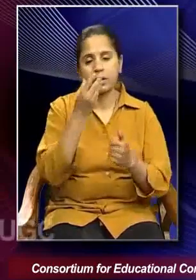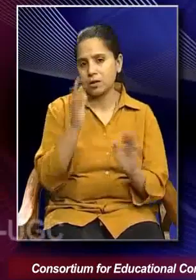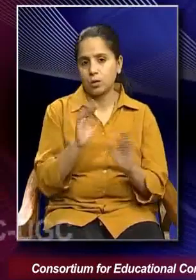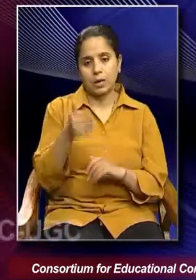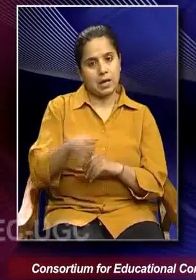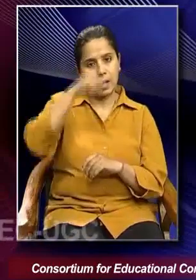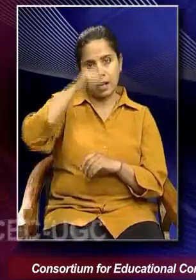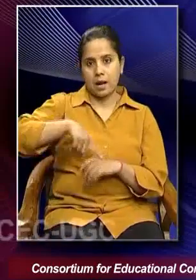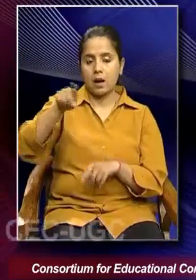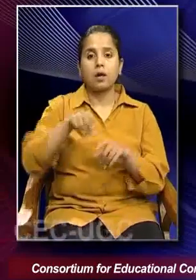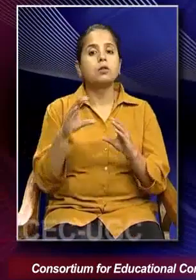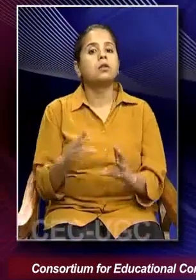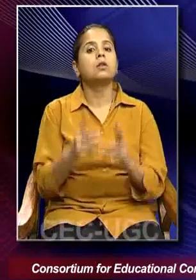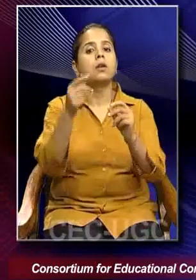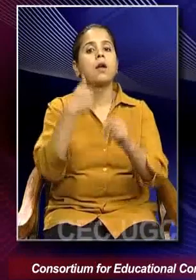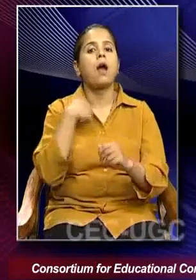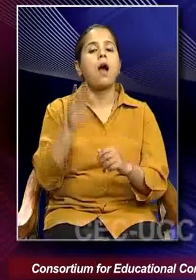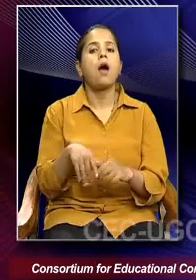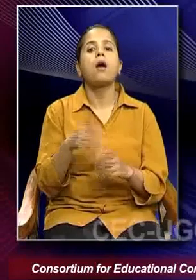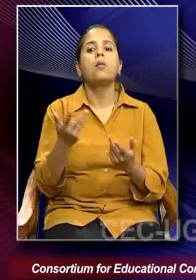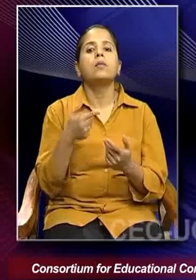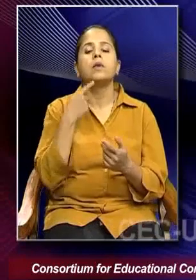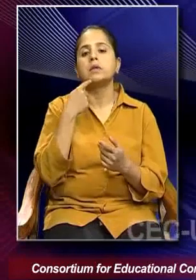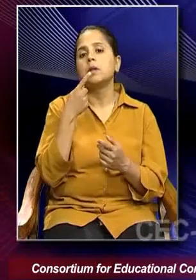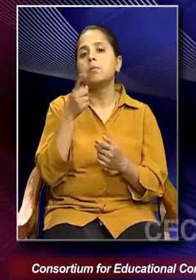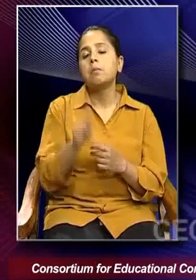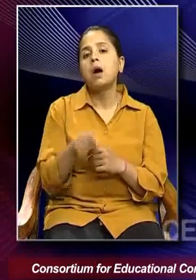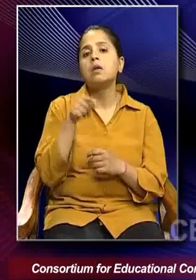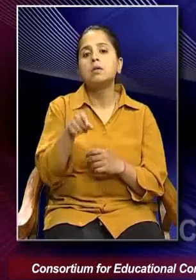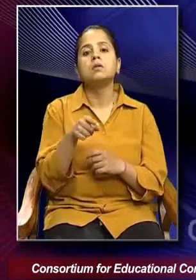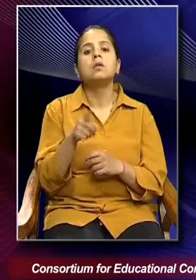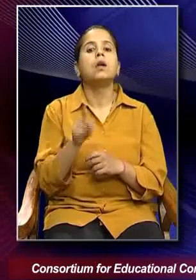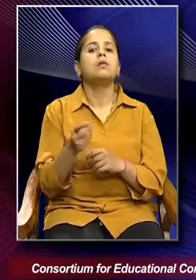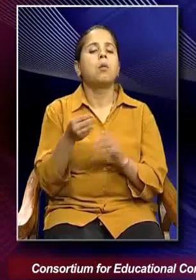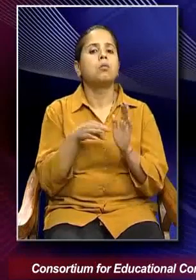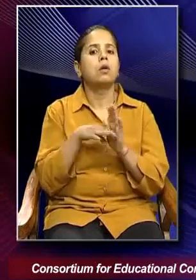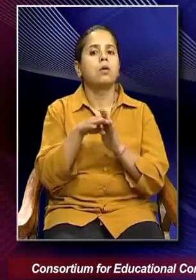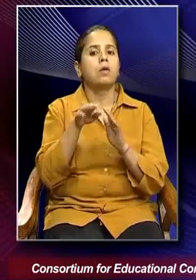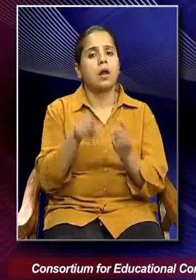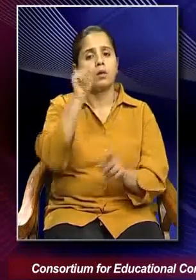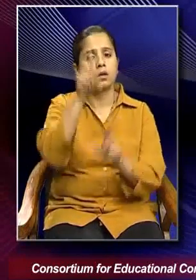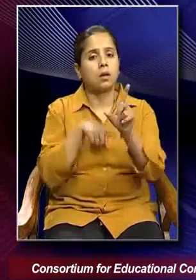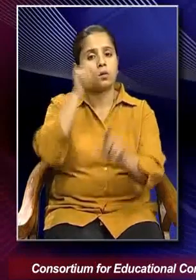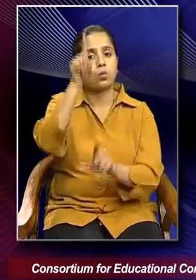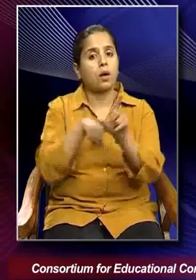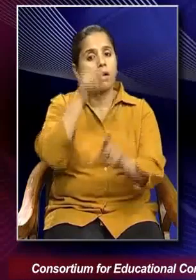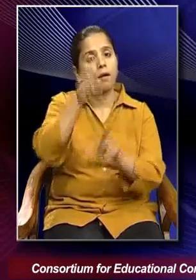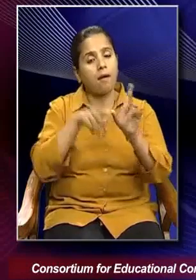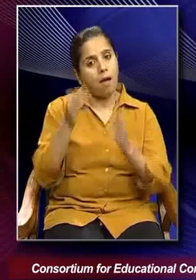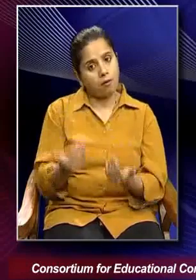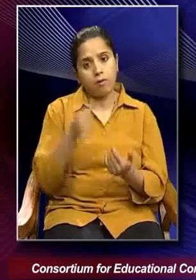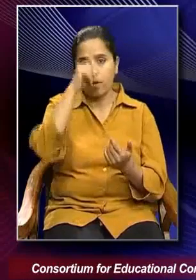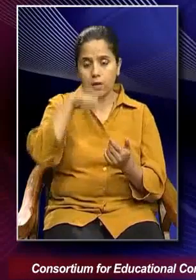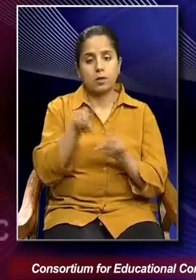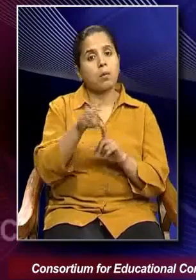in India the census is being implemented at decadal level. So every decade we are doing census of India. Similarly in